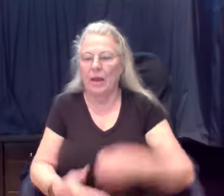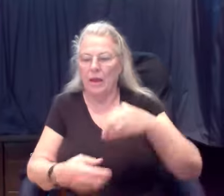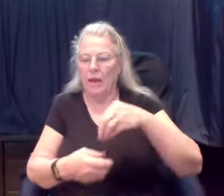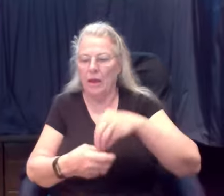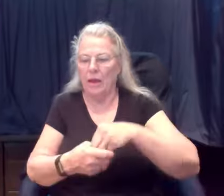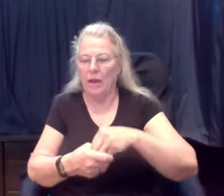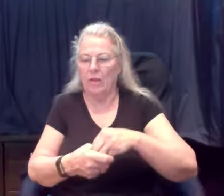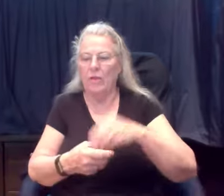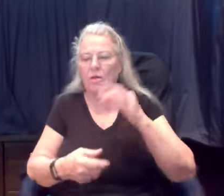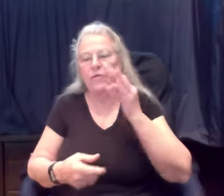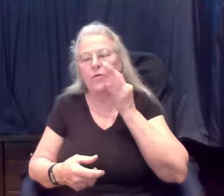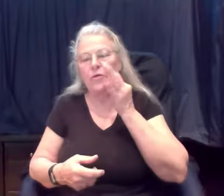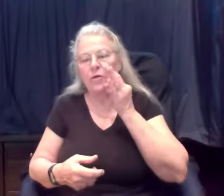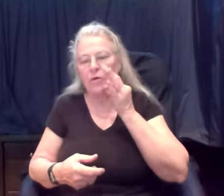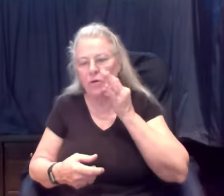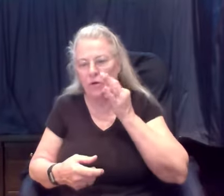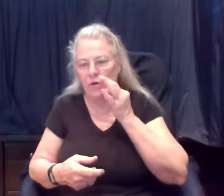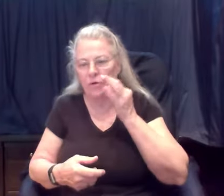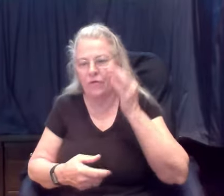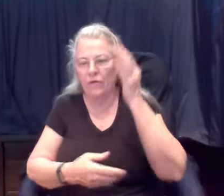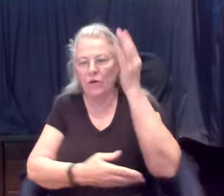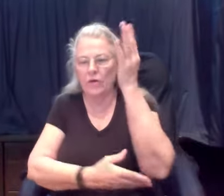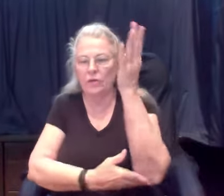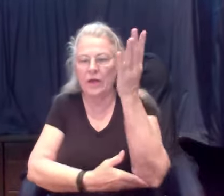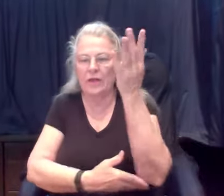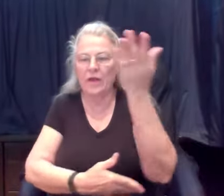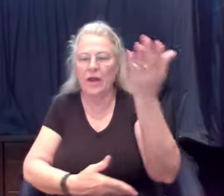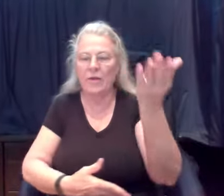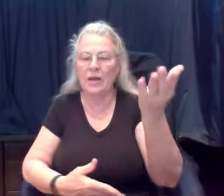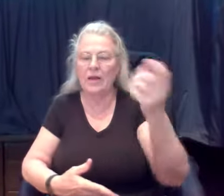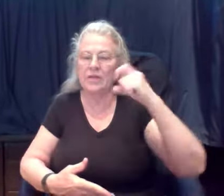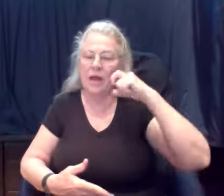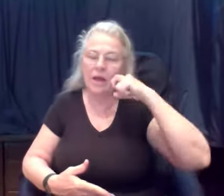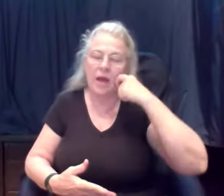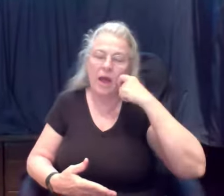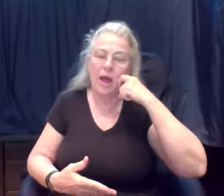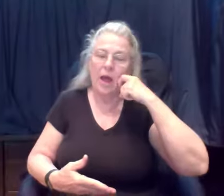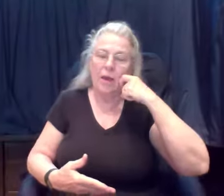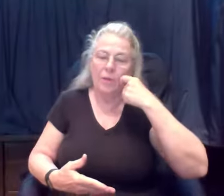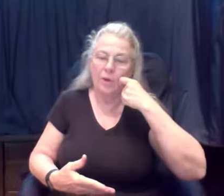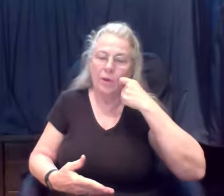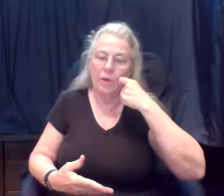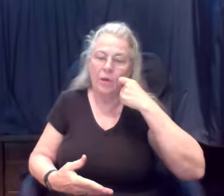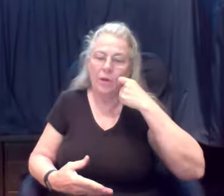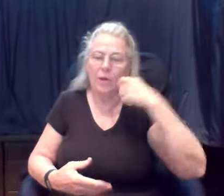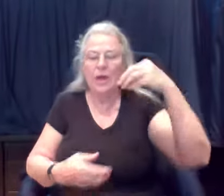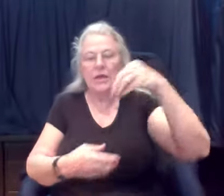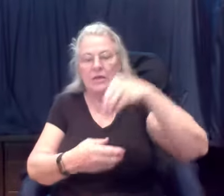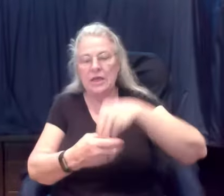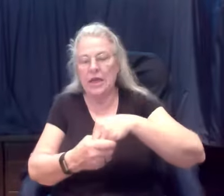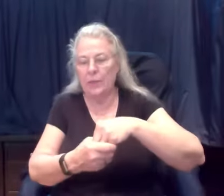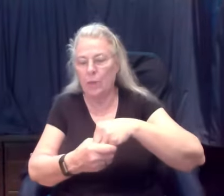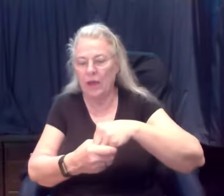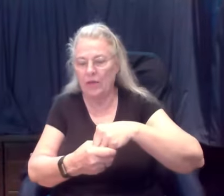In the fruitful tree there is an apple, deep within